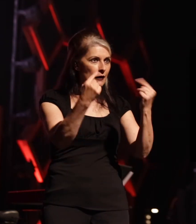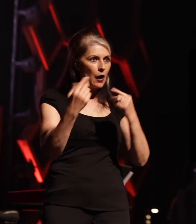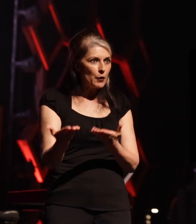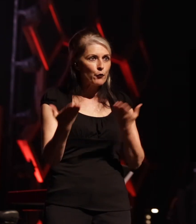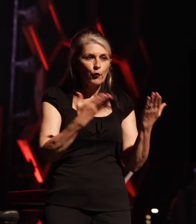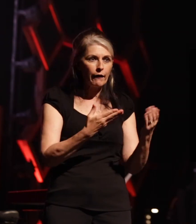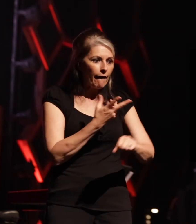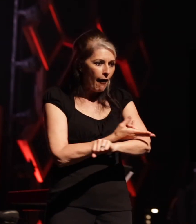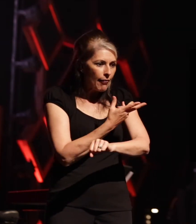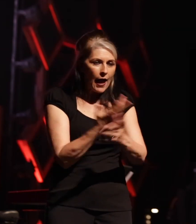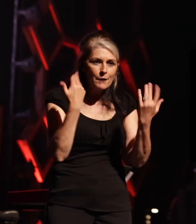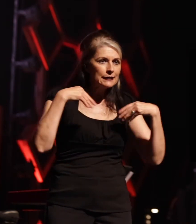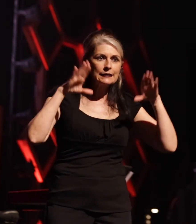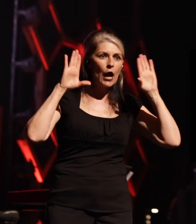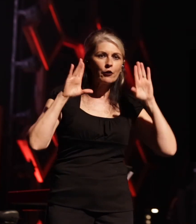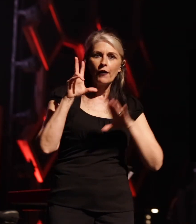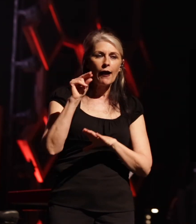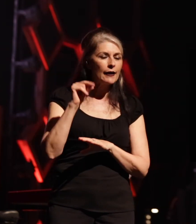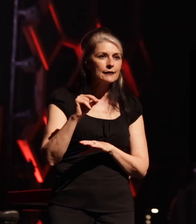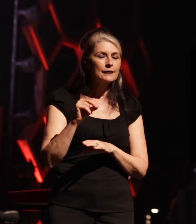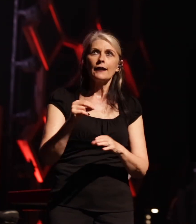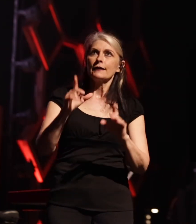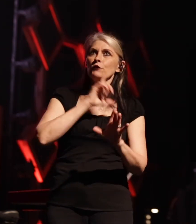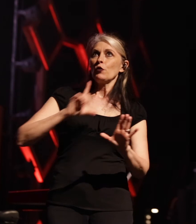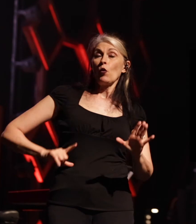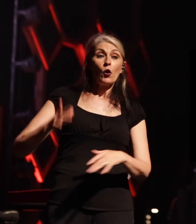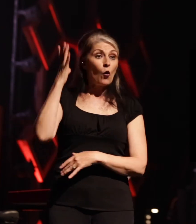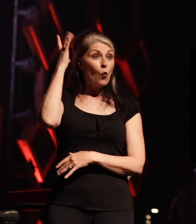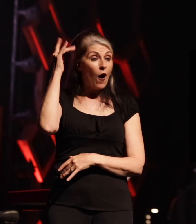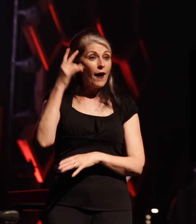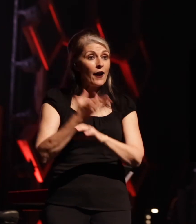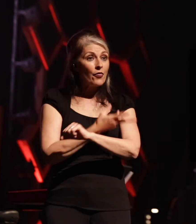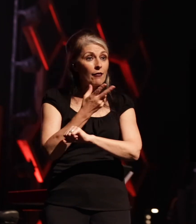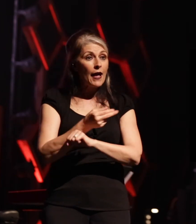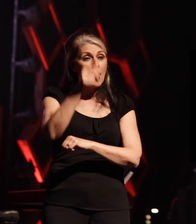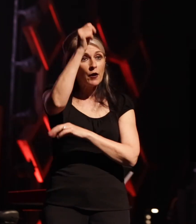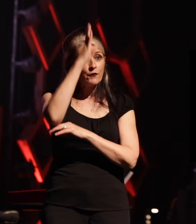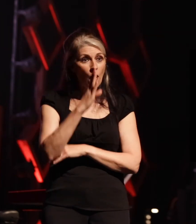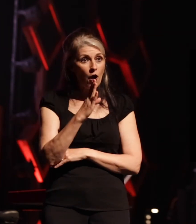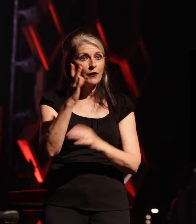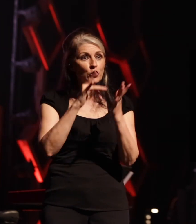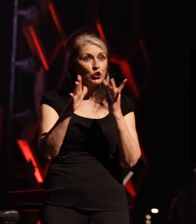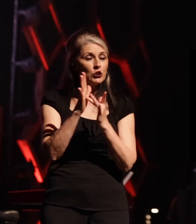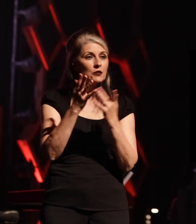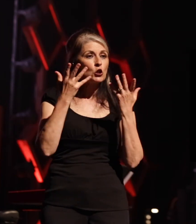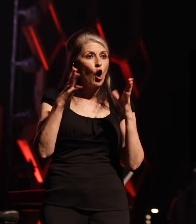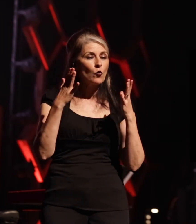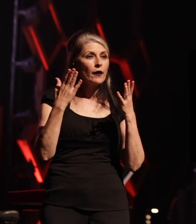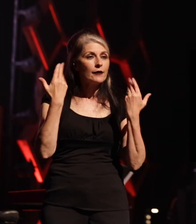to the Lord. Why? Because the Lamb of God was sacrificed and made atonement for